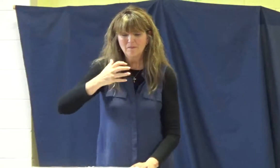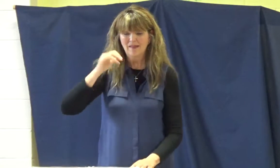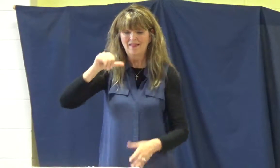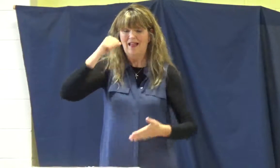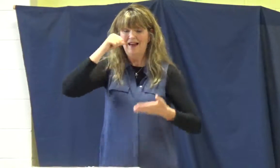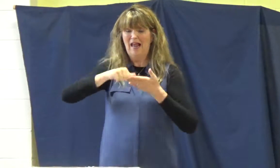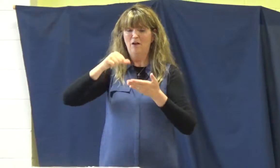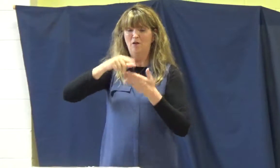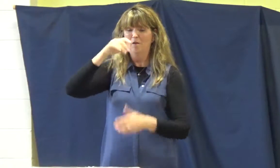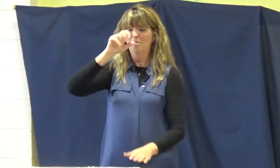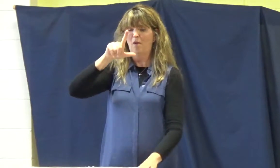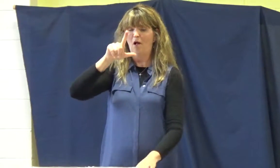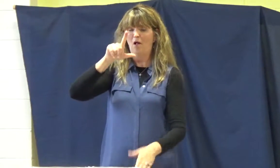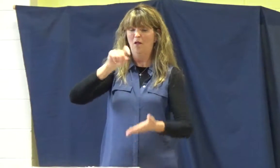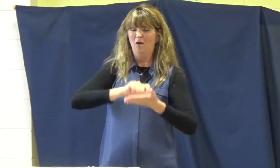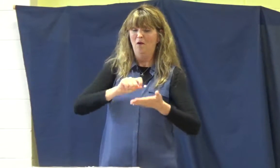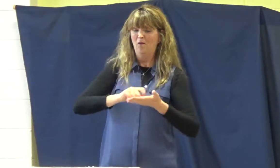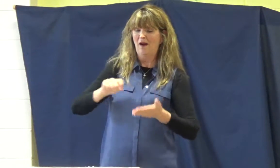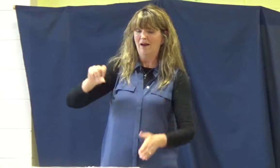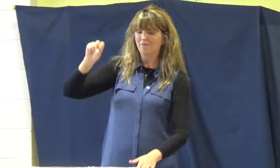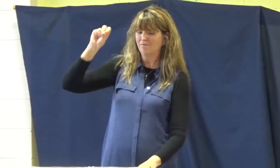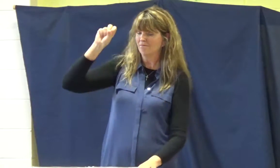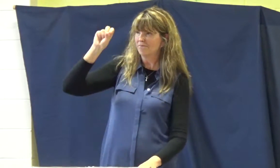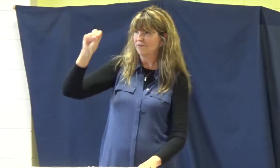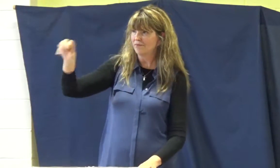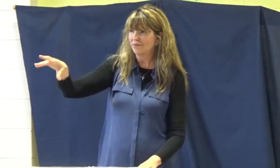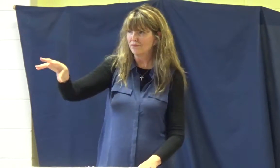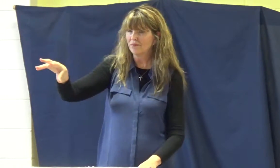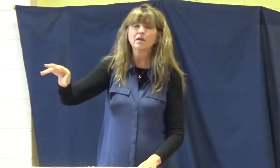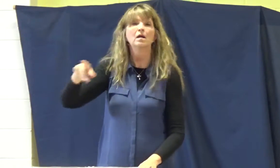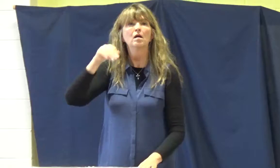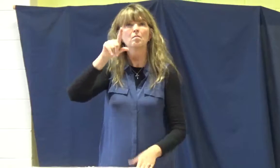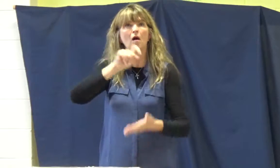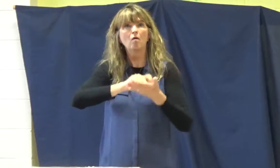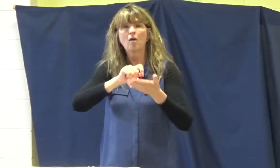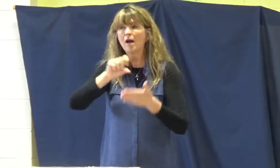And what is really awesome about this letter is that Paul